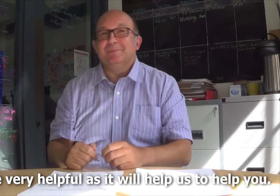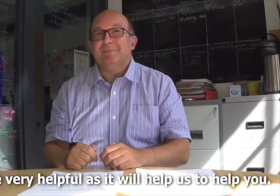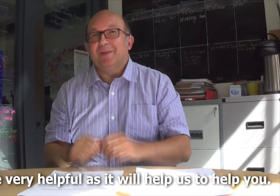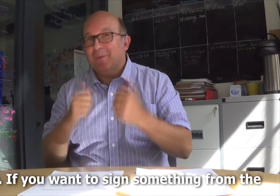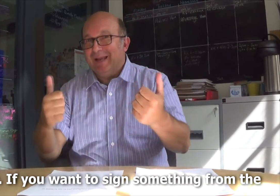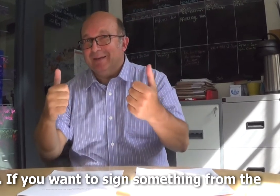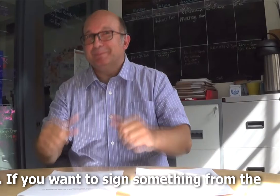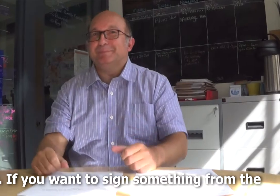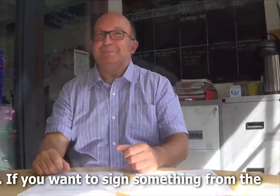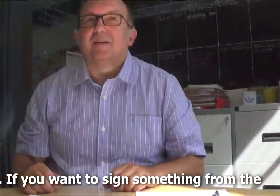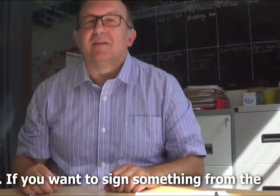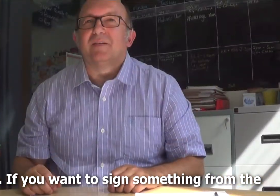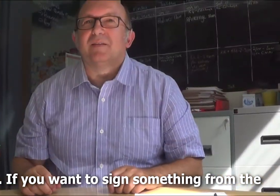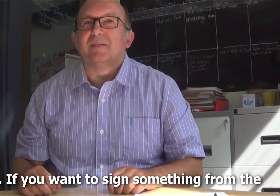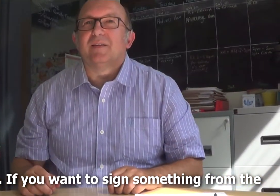you. Okay.